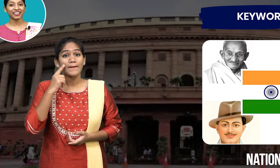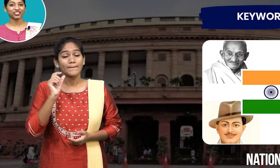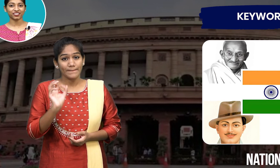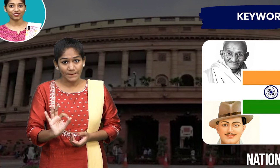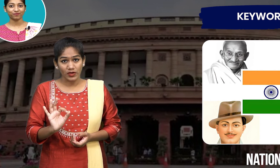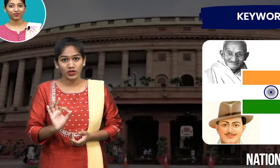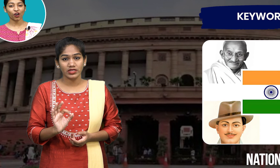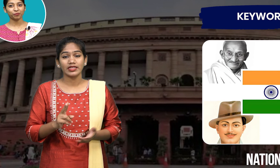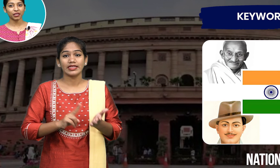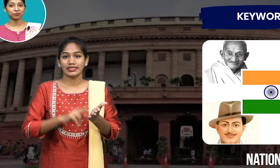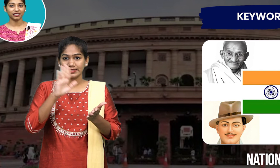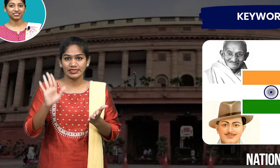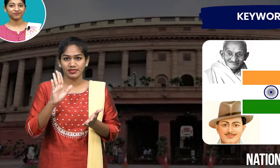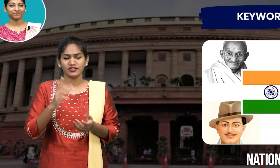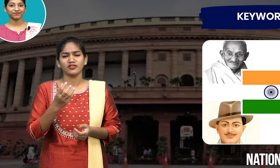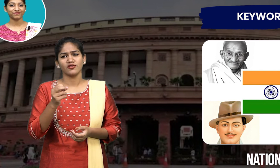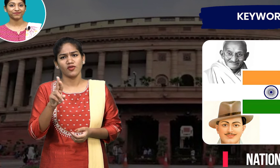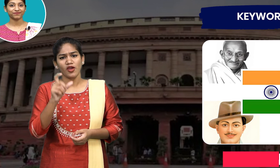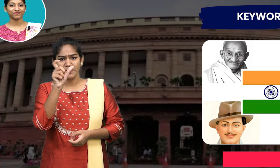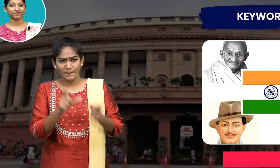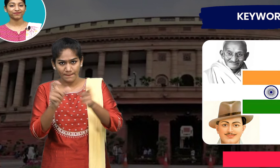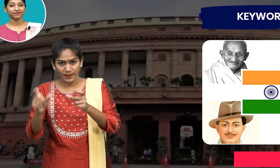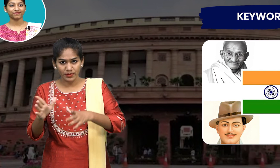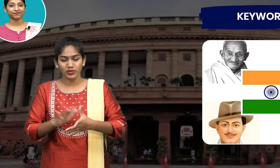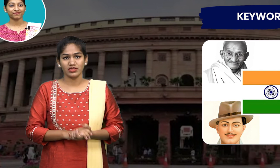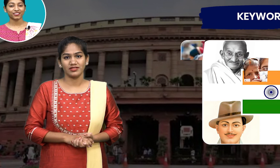particular nation or people.